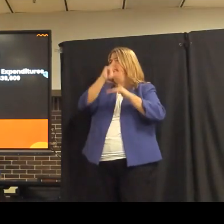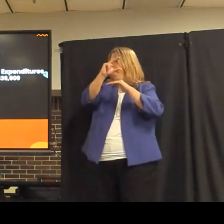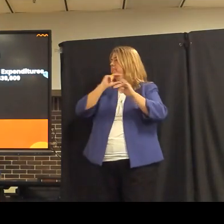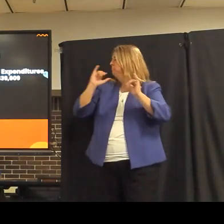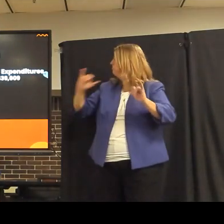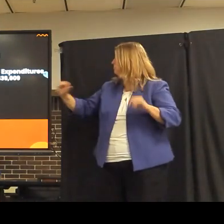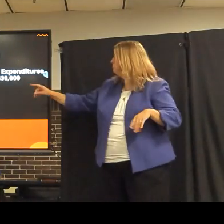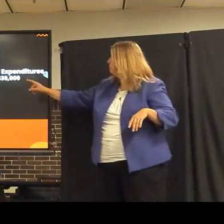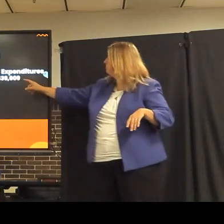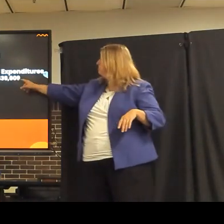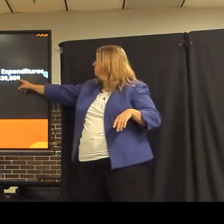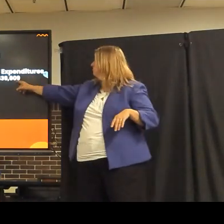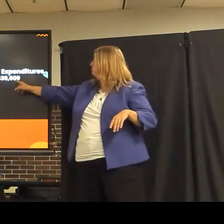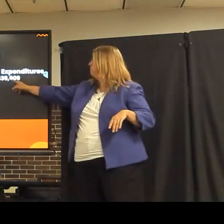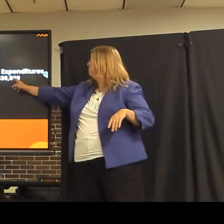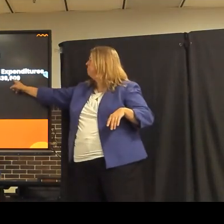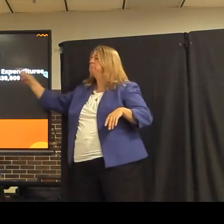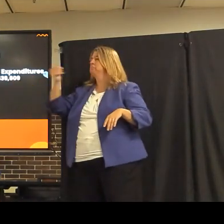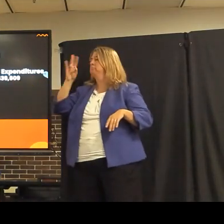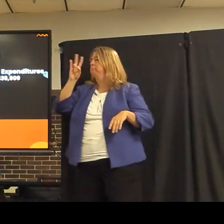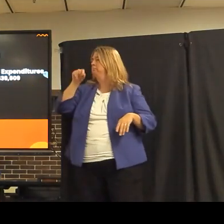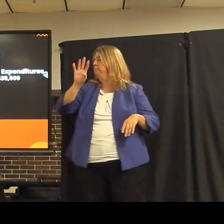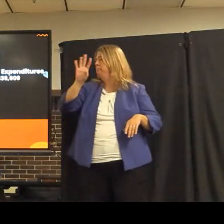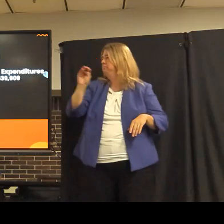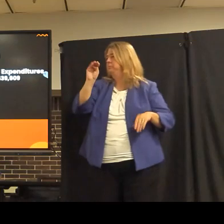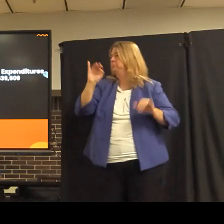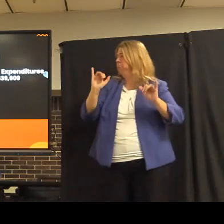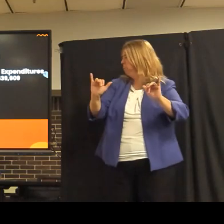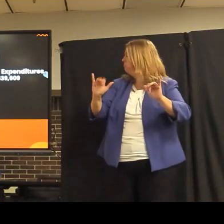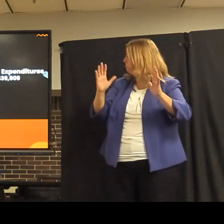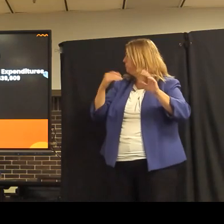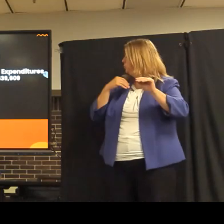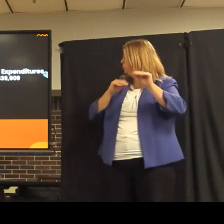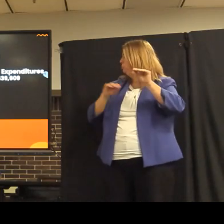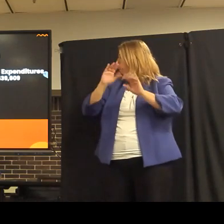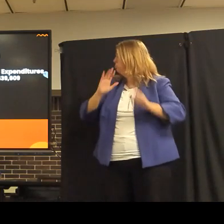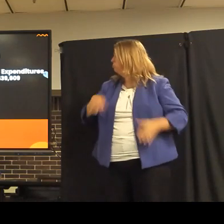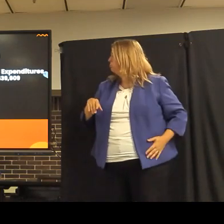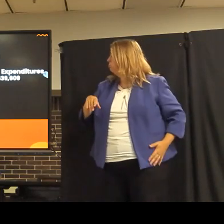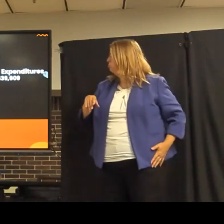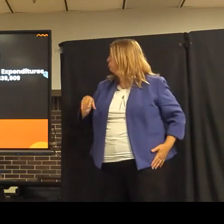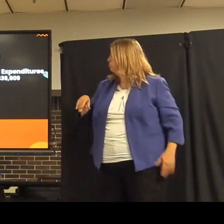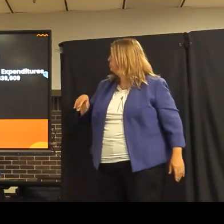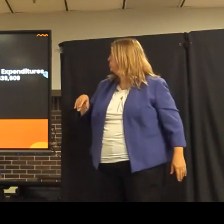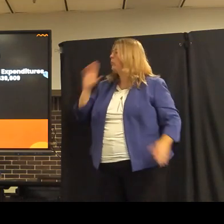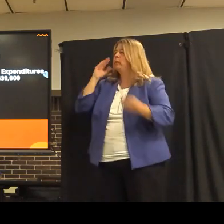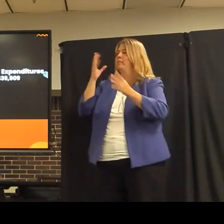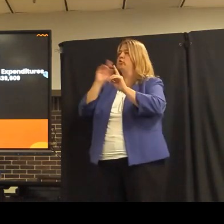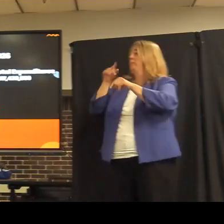We are standing firm with this appropriation, $17.4 million.